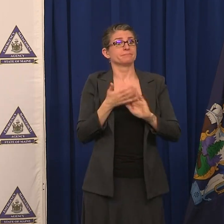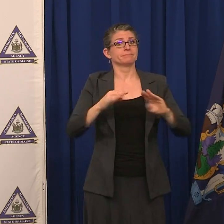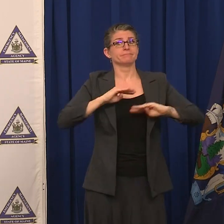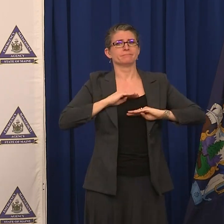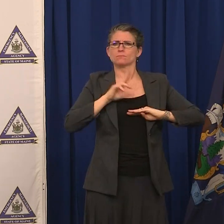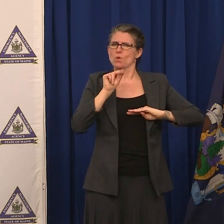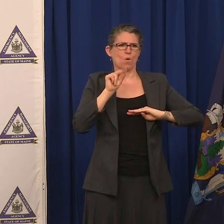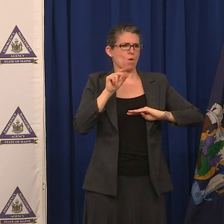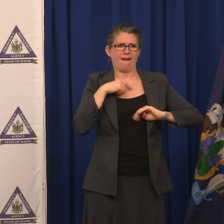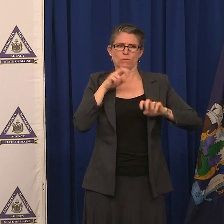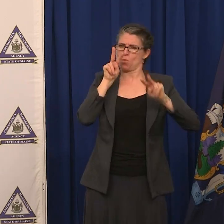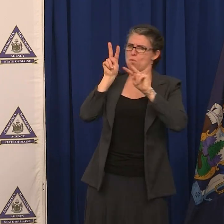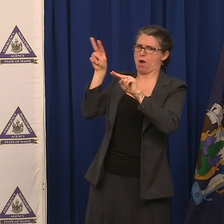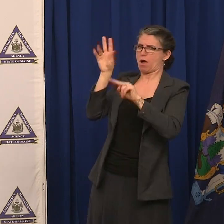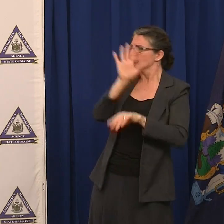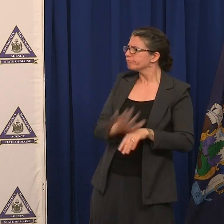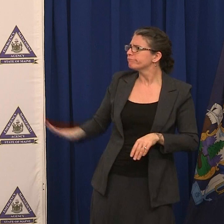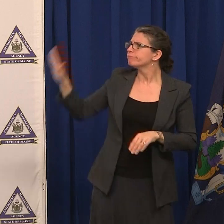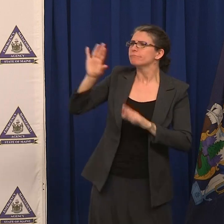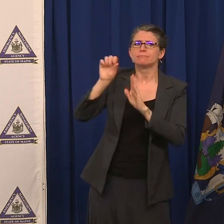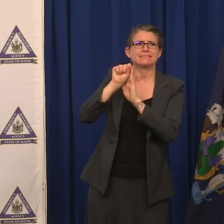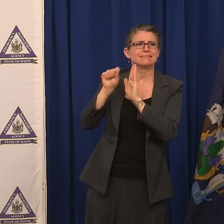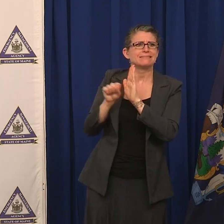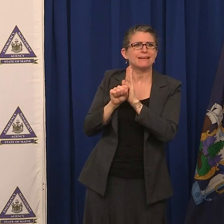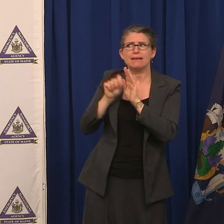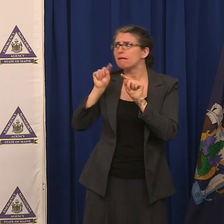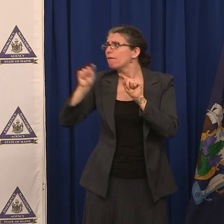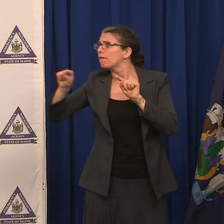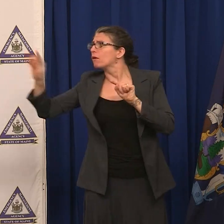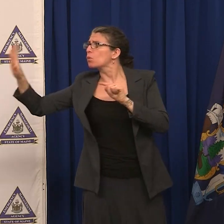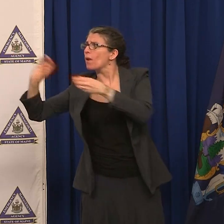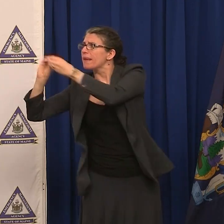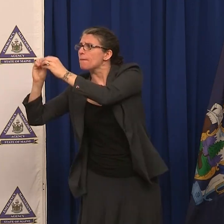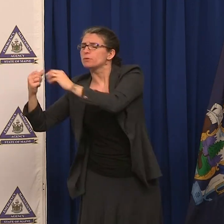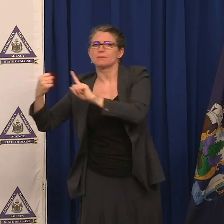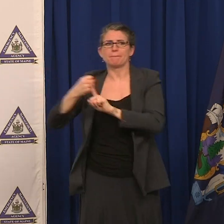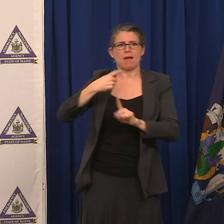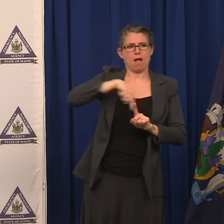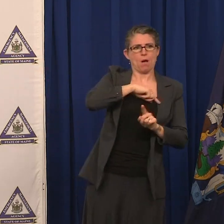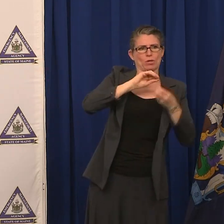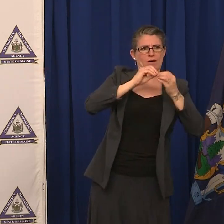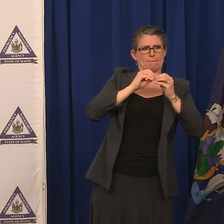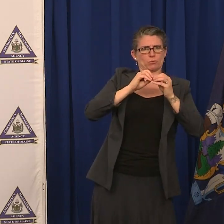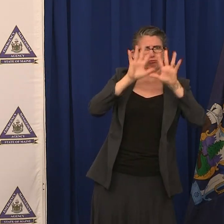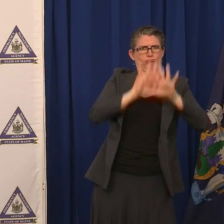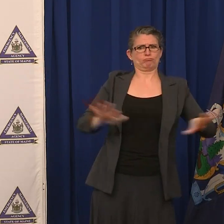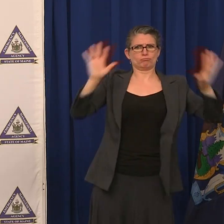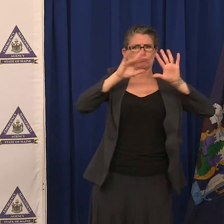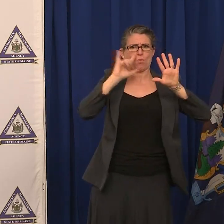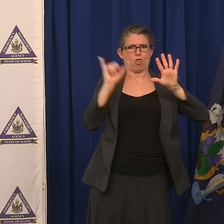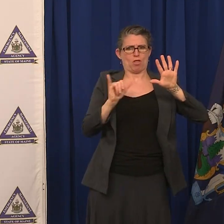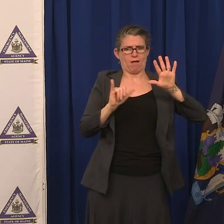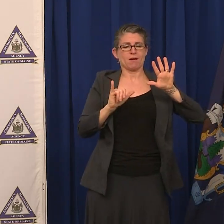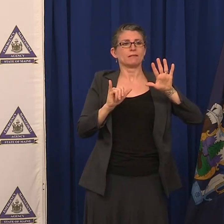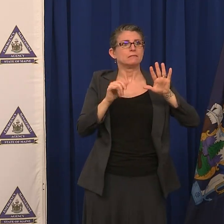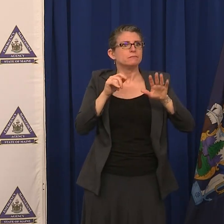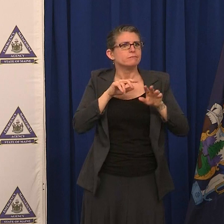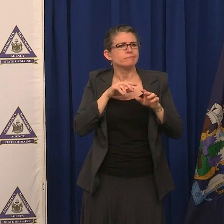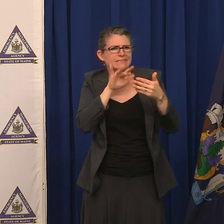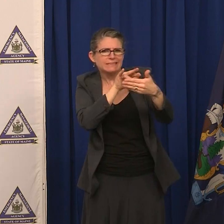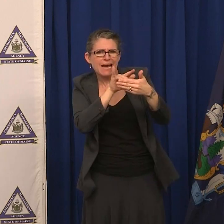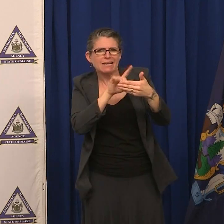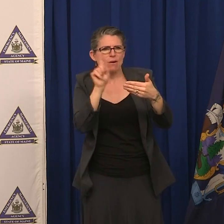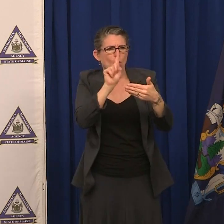more cases will be occurring. And the number of those cases, as well as the geographic spread of those cases, will be